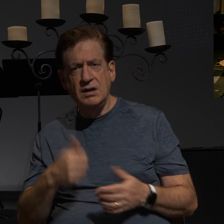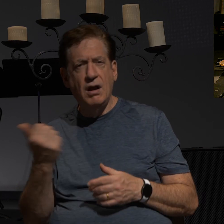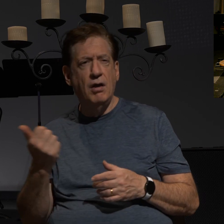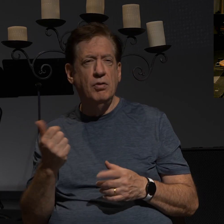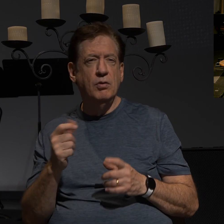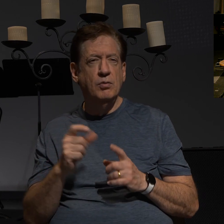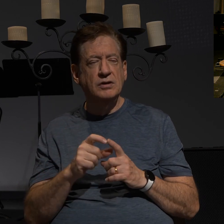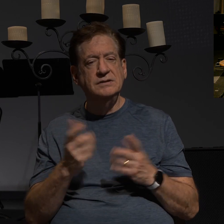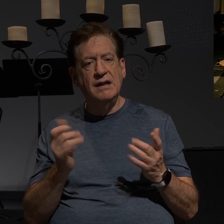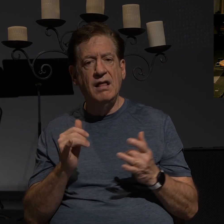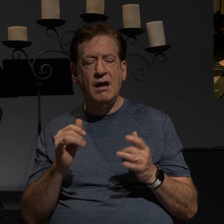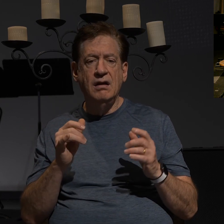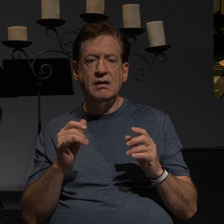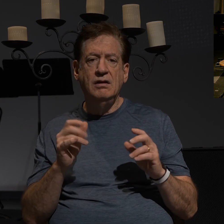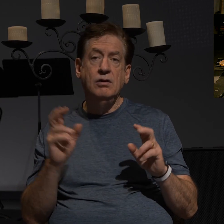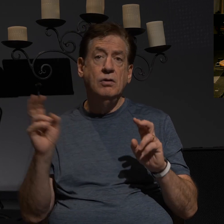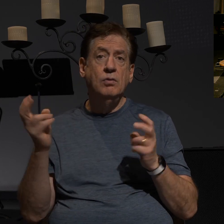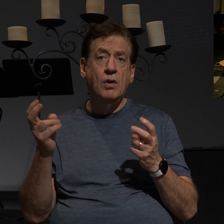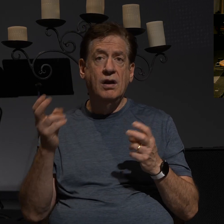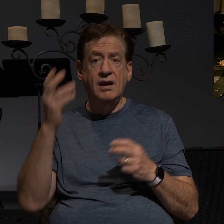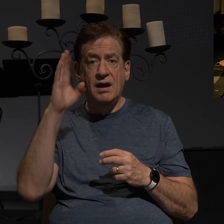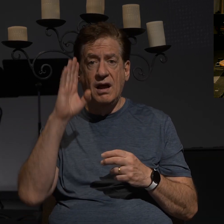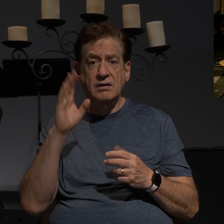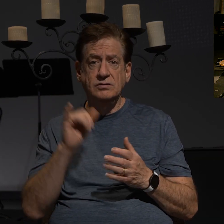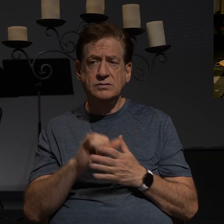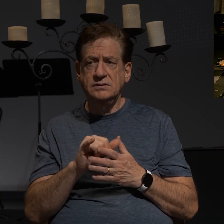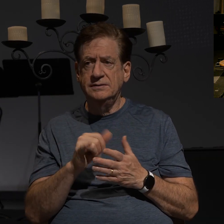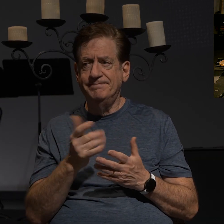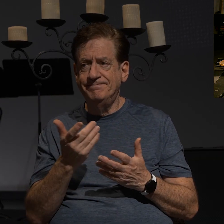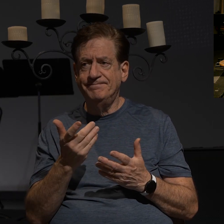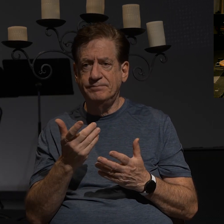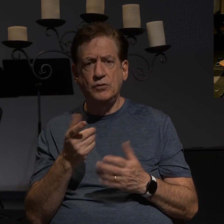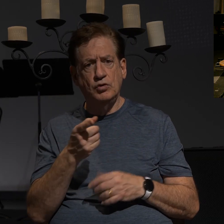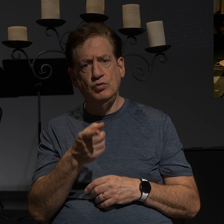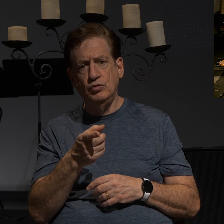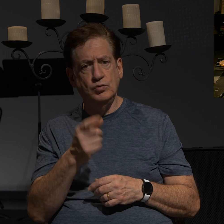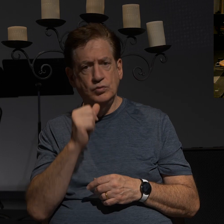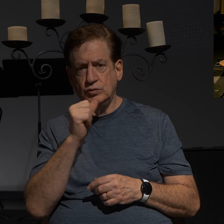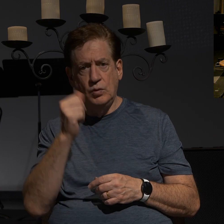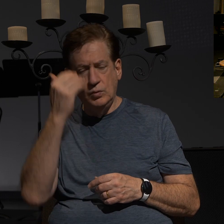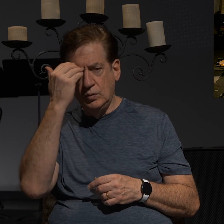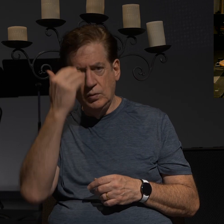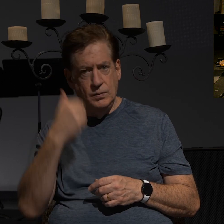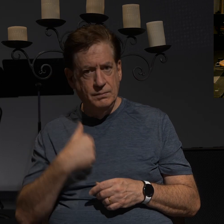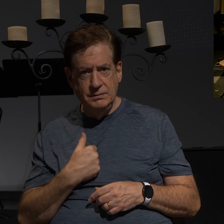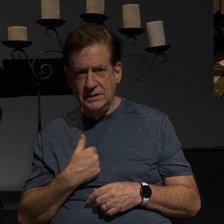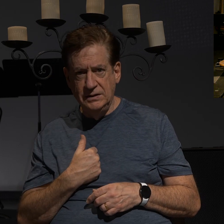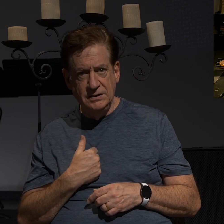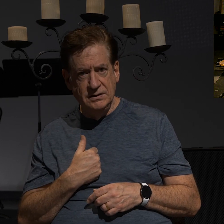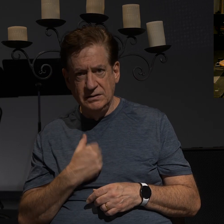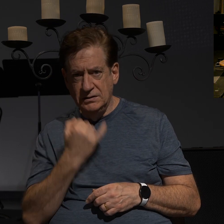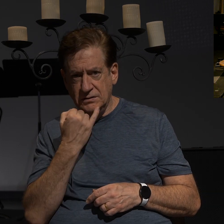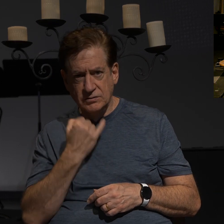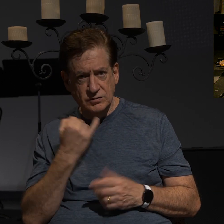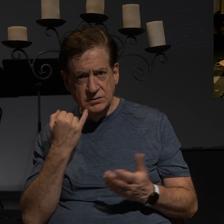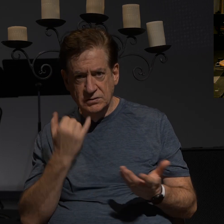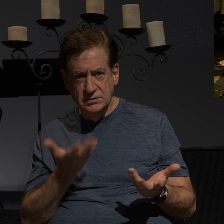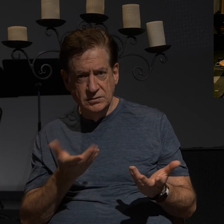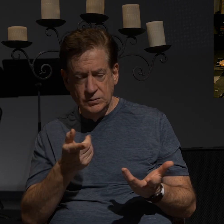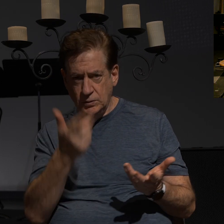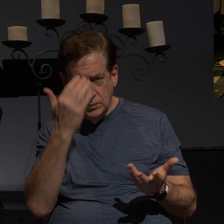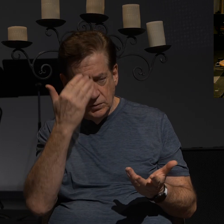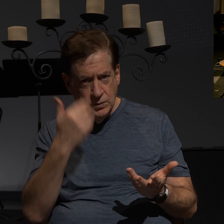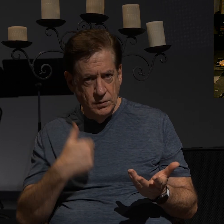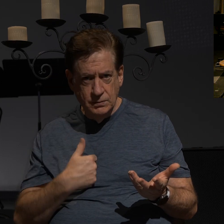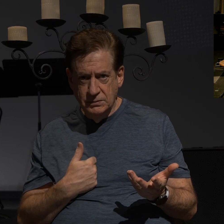almost quoting God here, he says it to this extent, is that you don't know me, Israel. You don't know